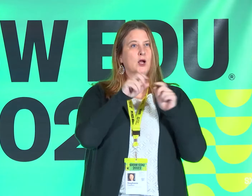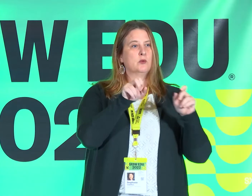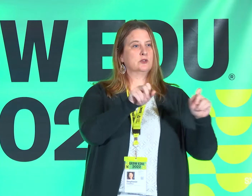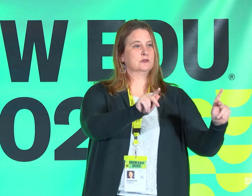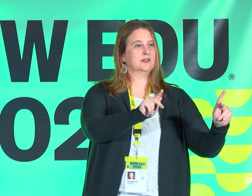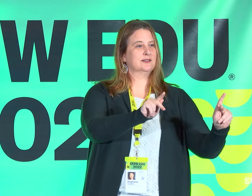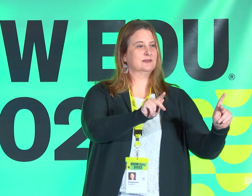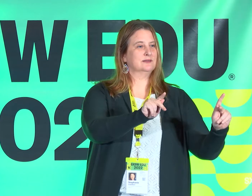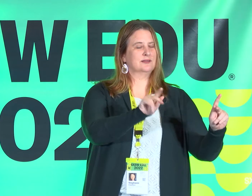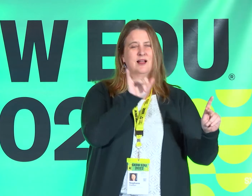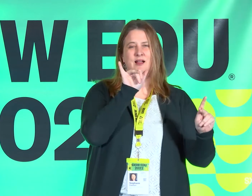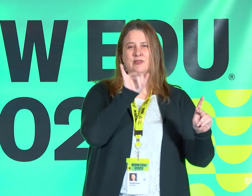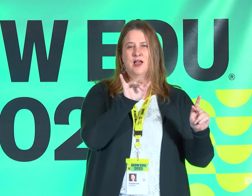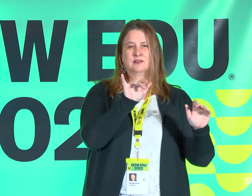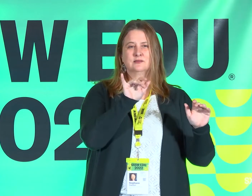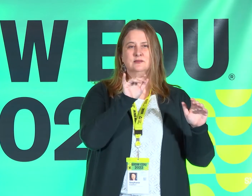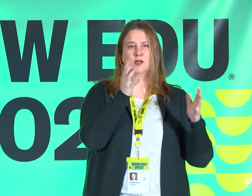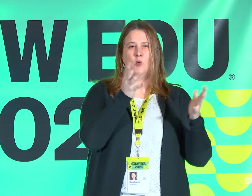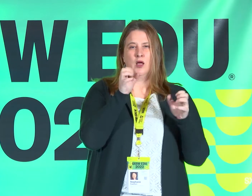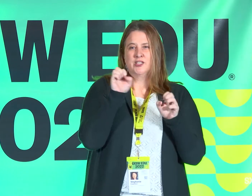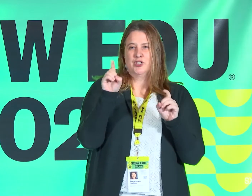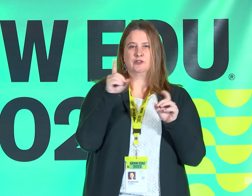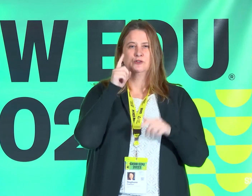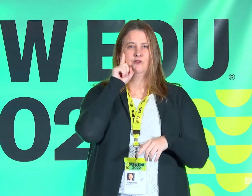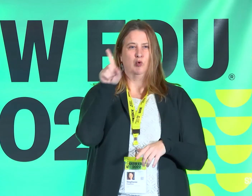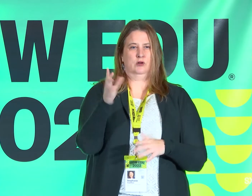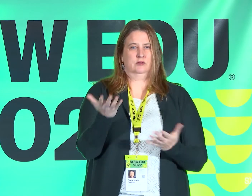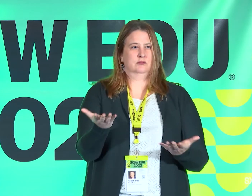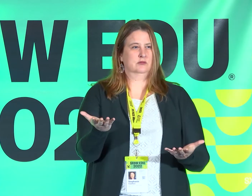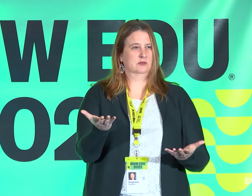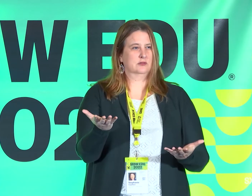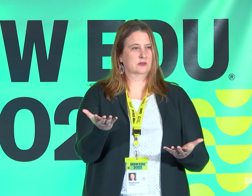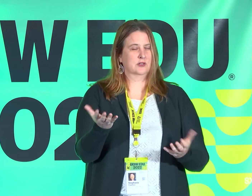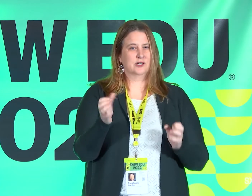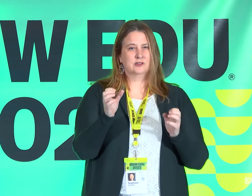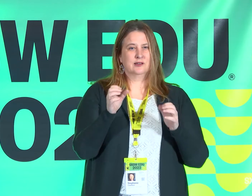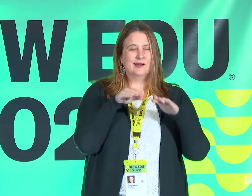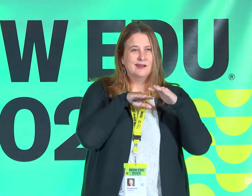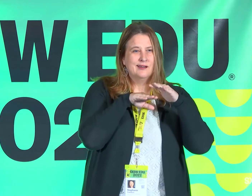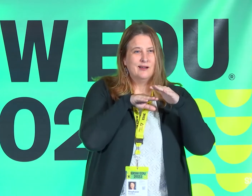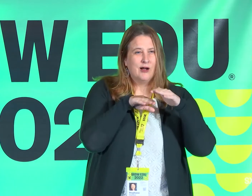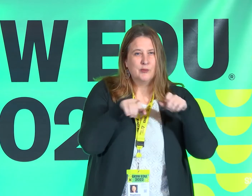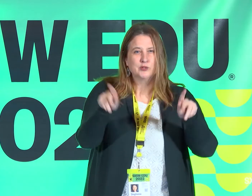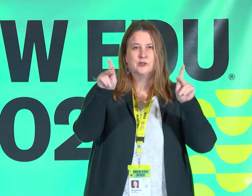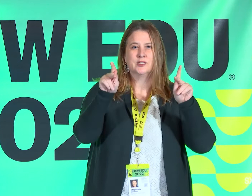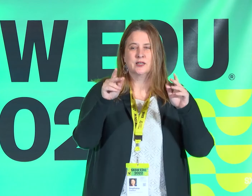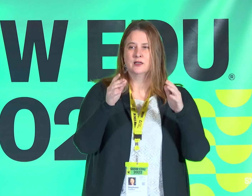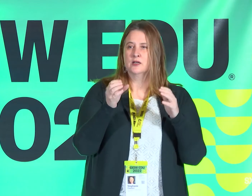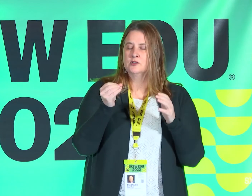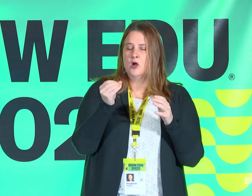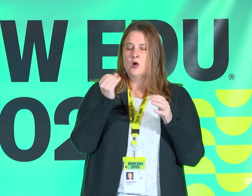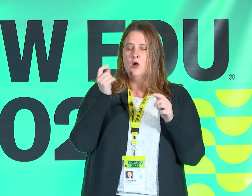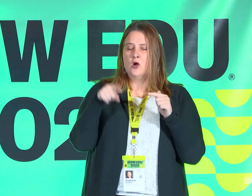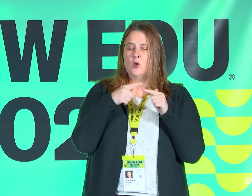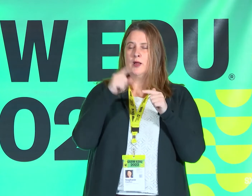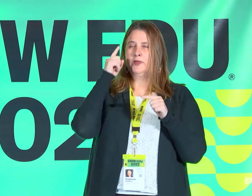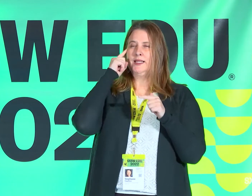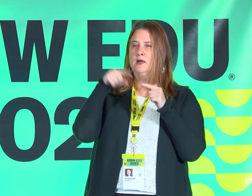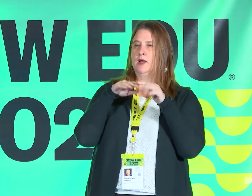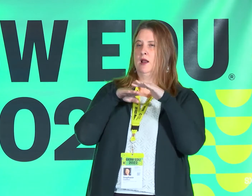To really think about opportunities. And that's what education is for, opportunities. So when we